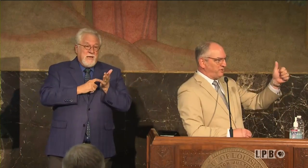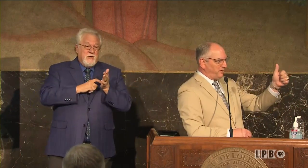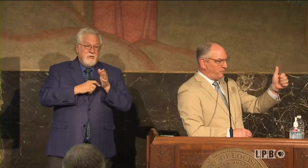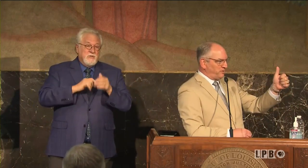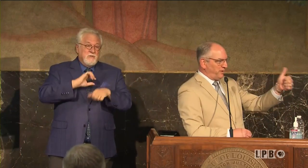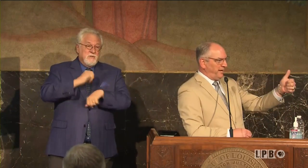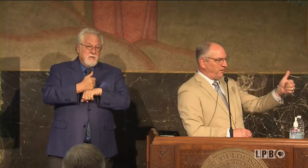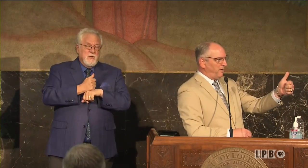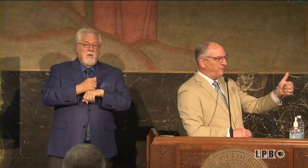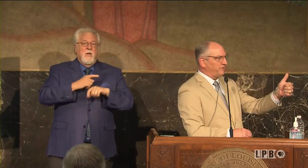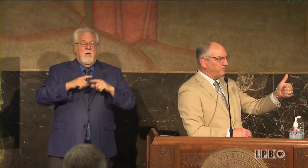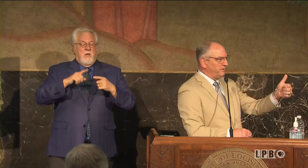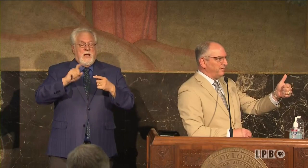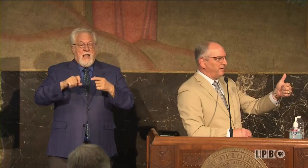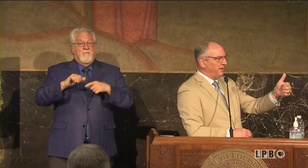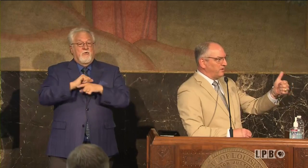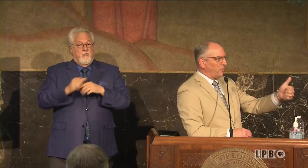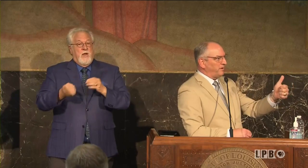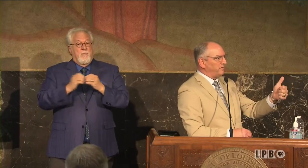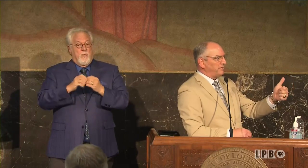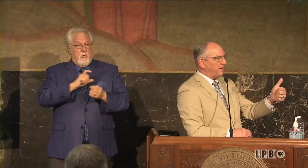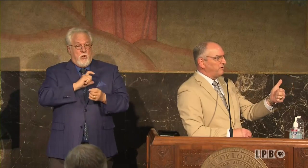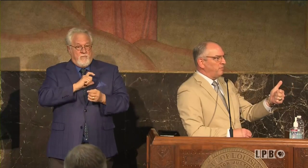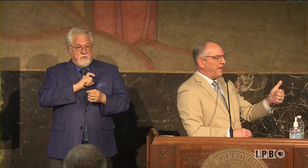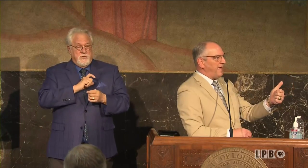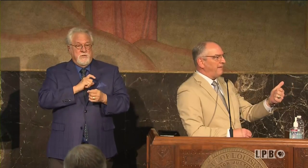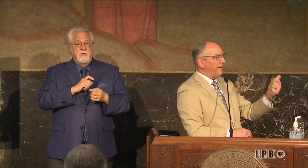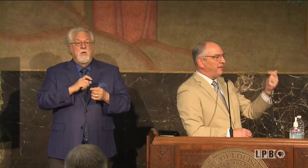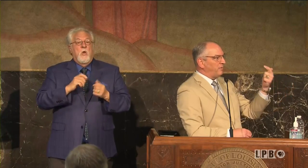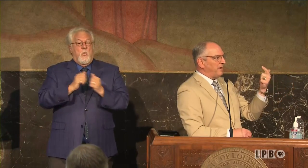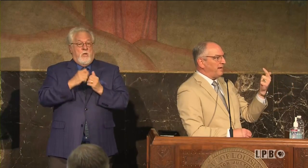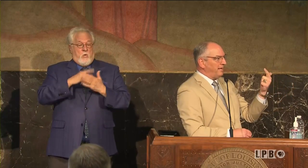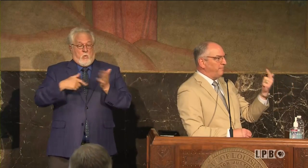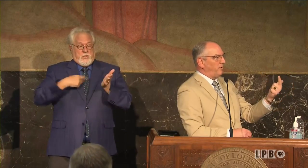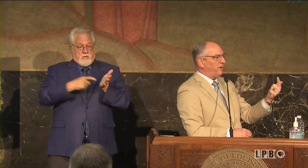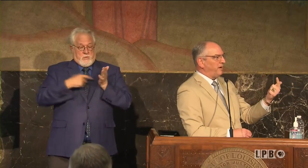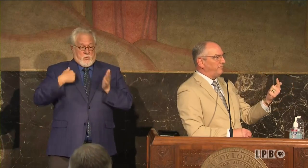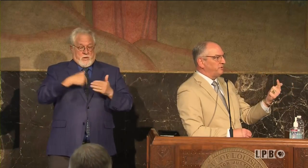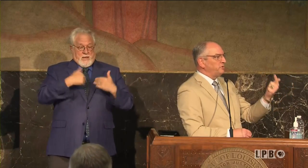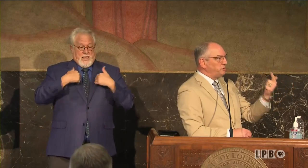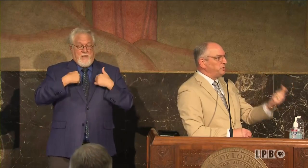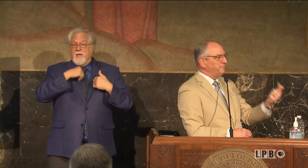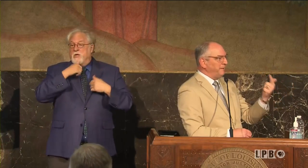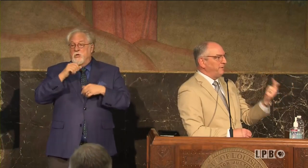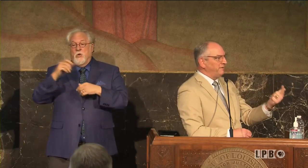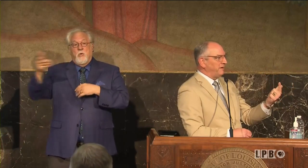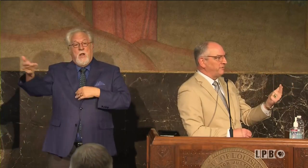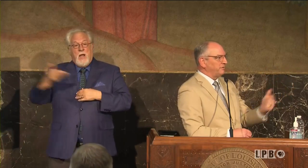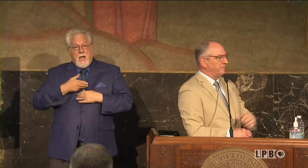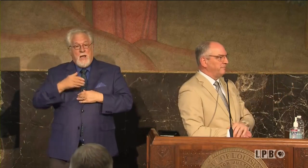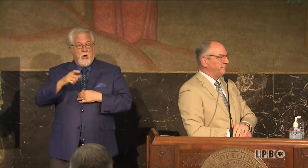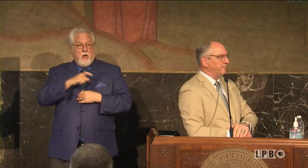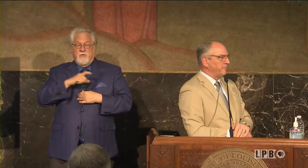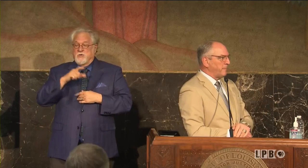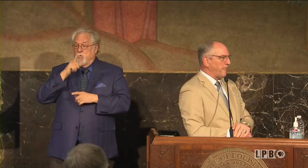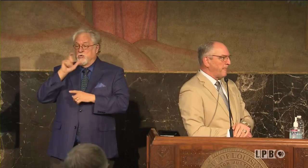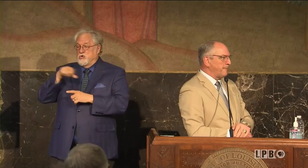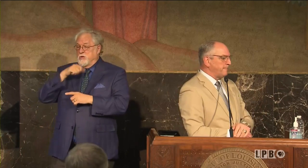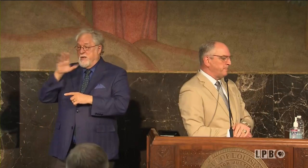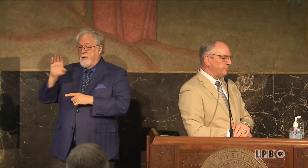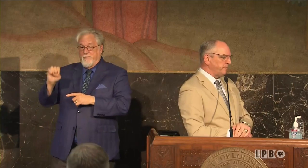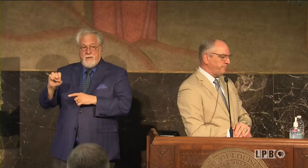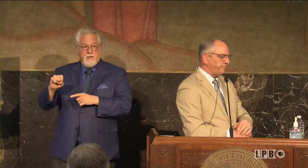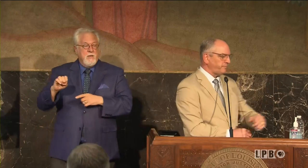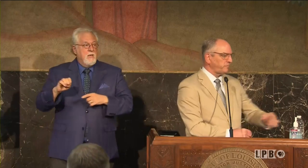make sure that we're training our officers according to the standards that we have, and that we're not employing officers who shouldn't be police officers. So is it a chance